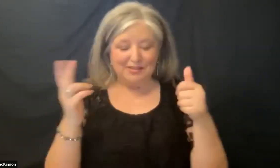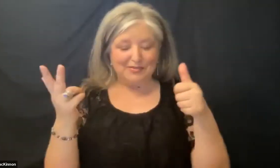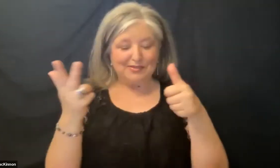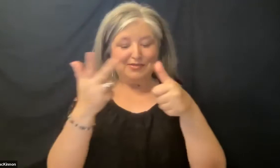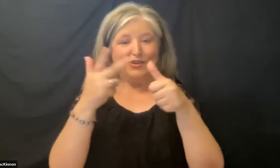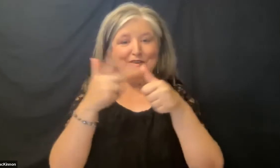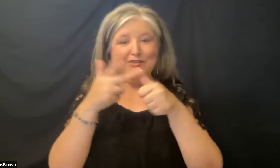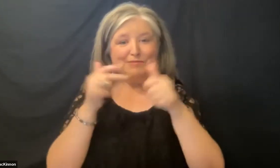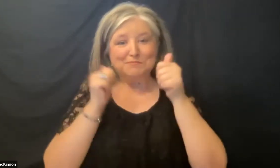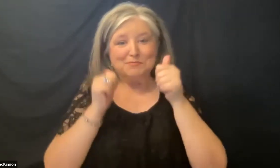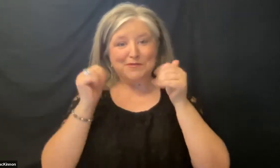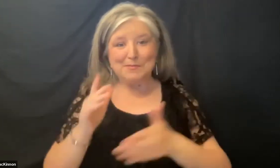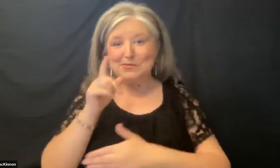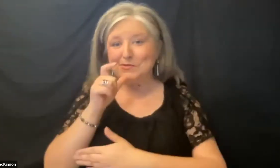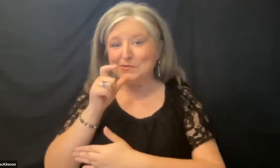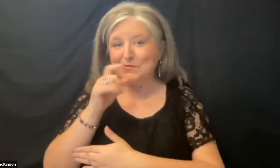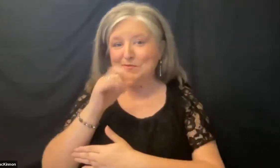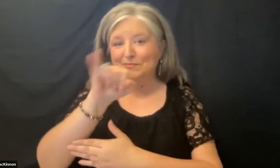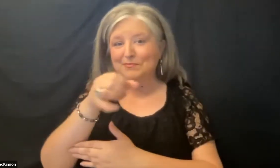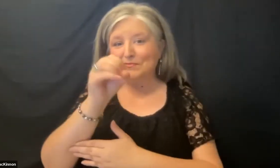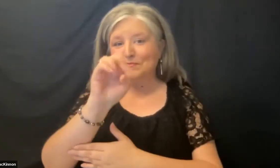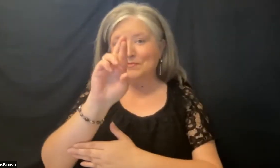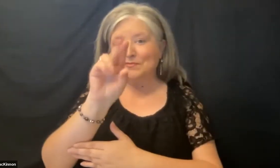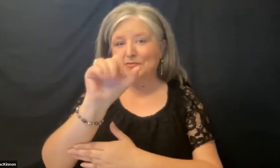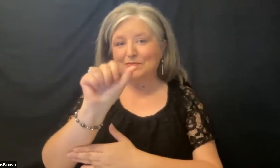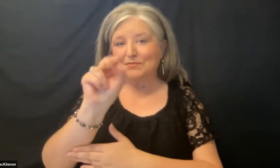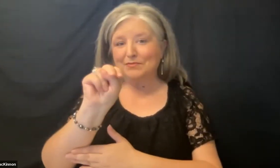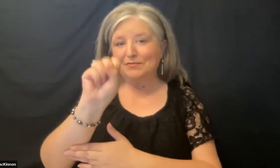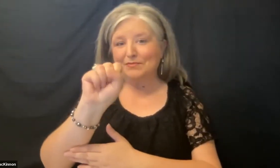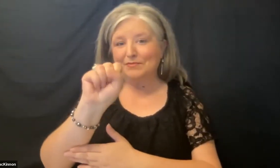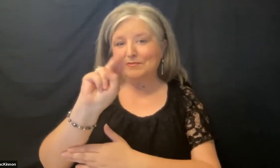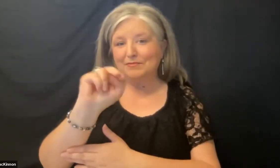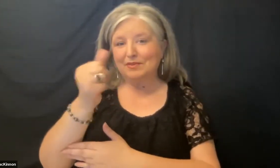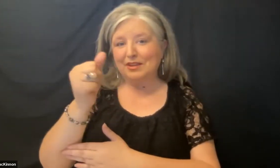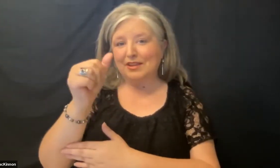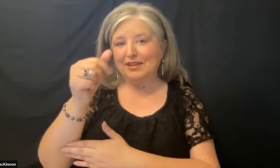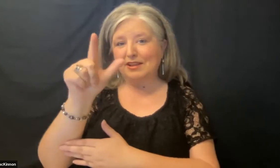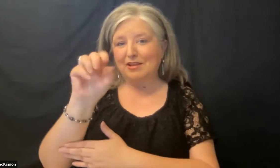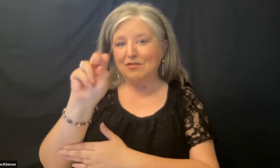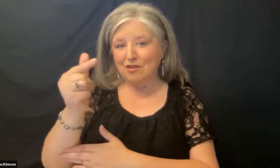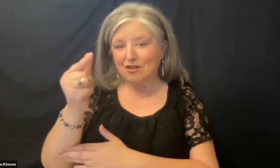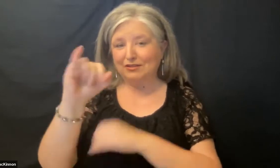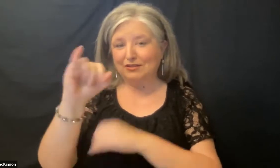So, our third performer tonight is Jordan